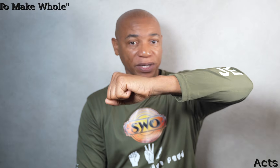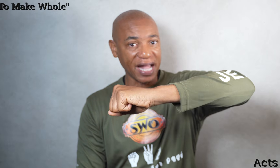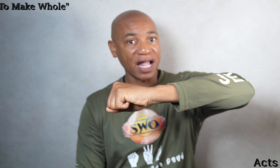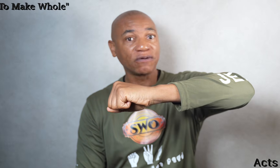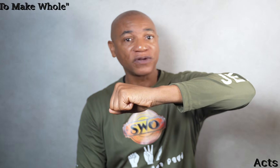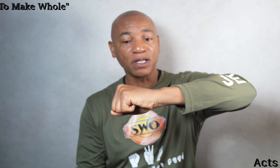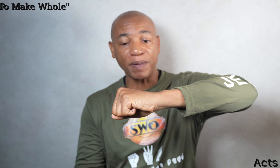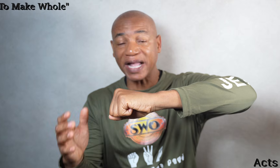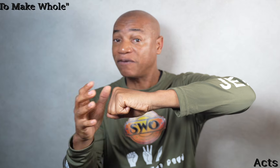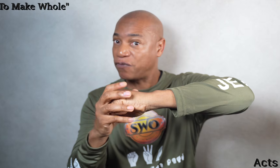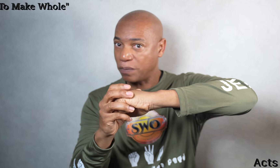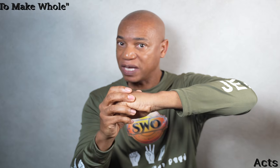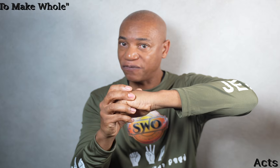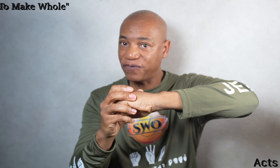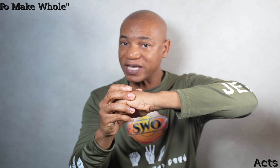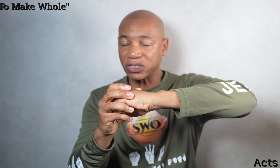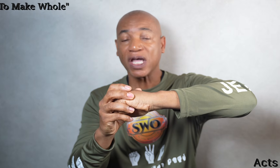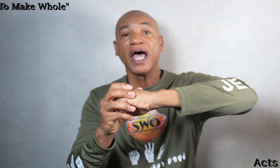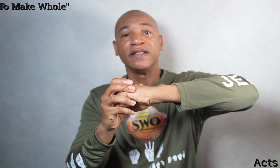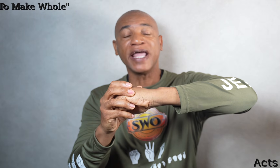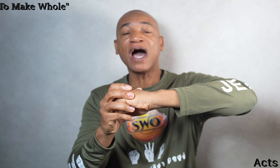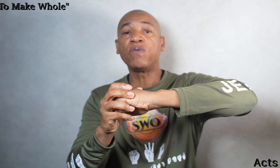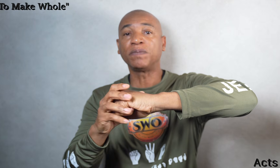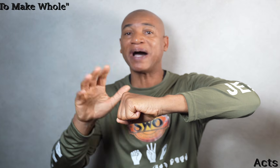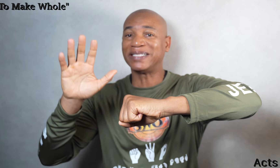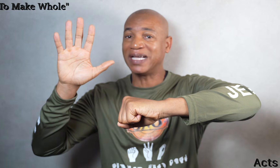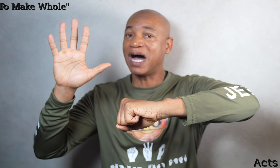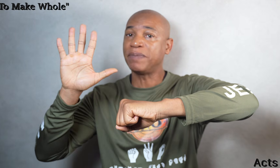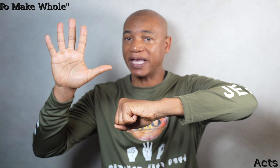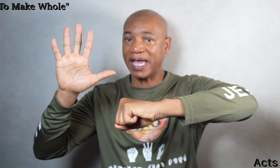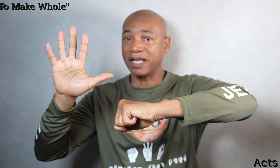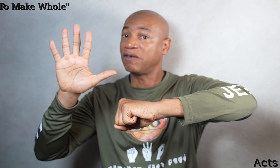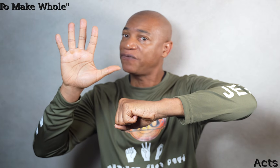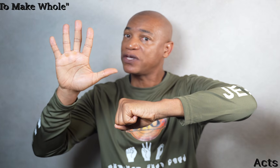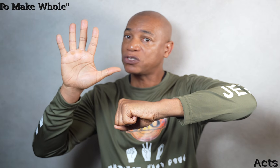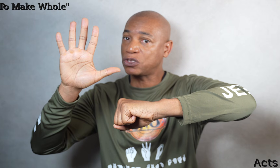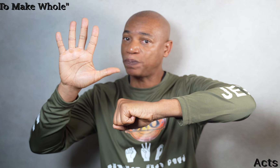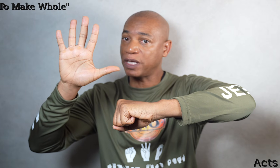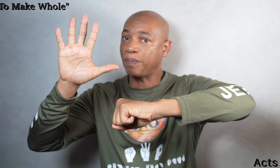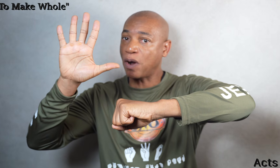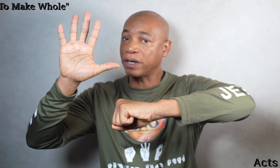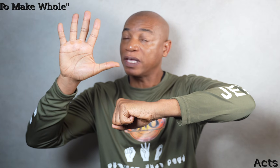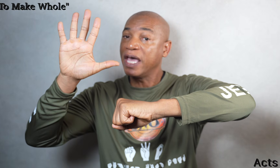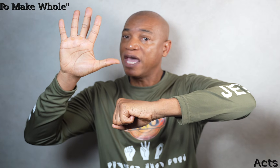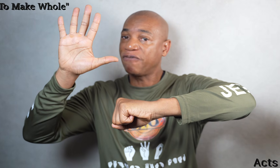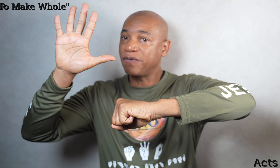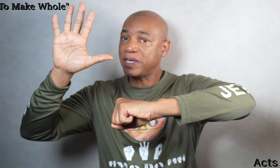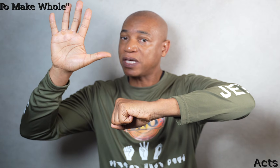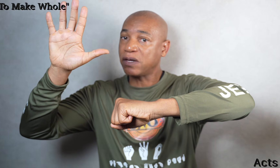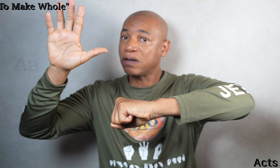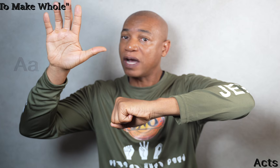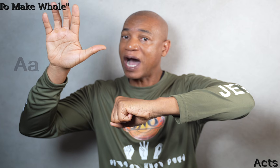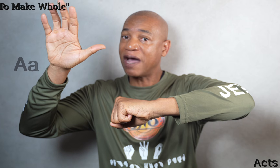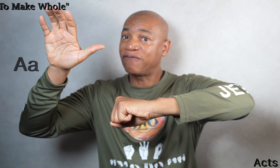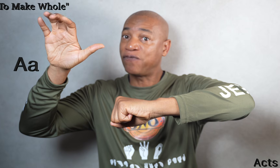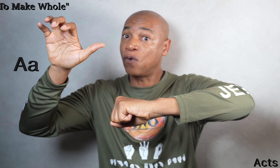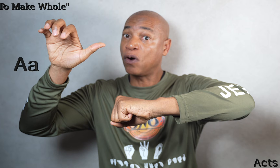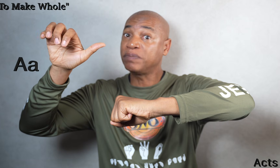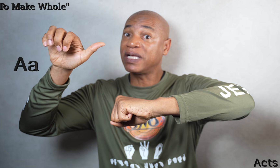that out in front of the body, forming a fist. Now with my dominant hand, the fingers are spread apart, and from here, I form the